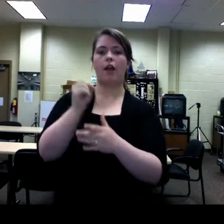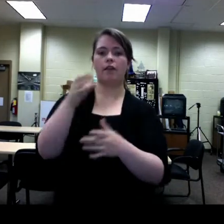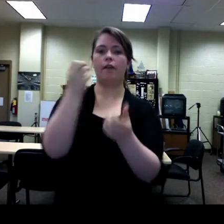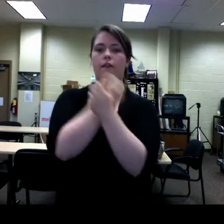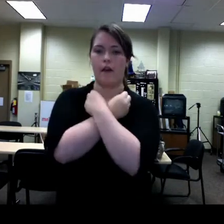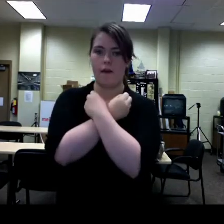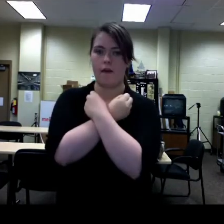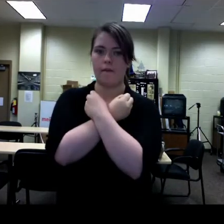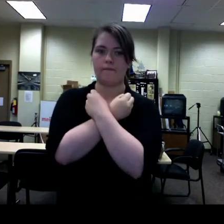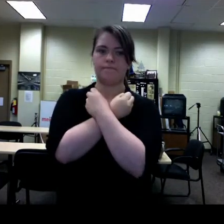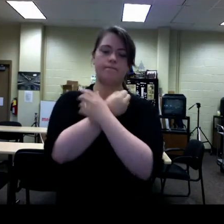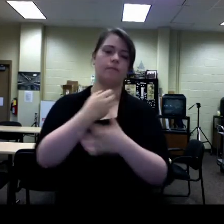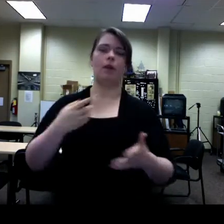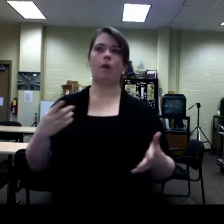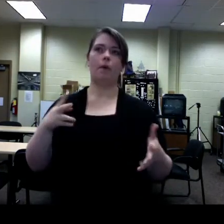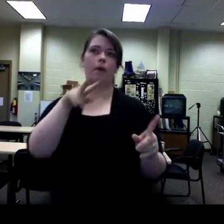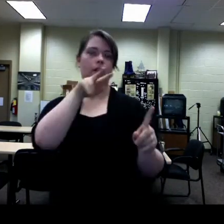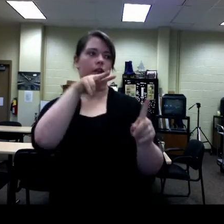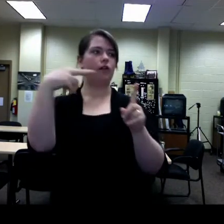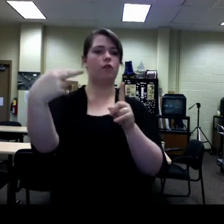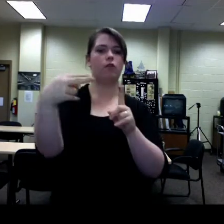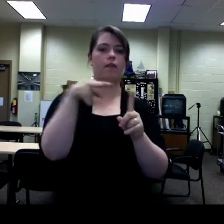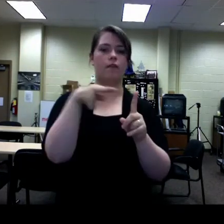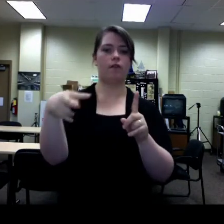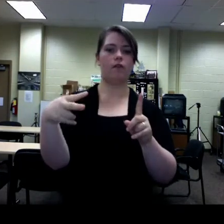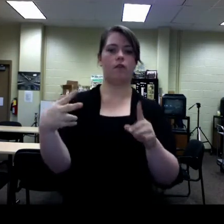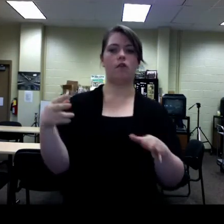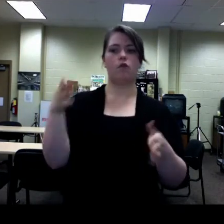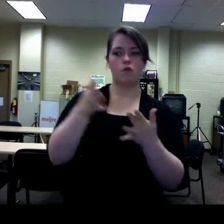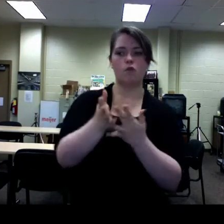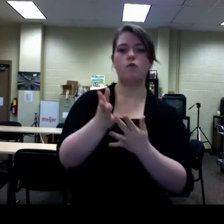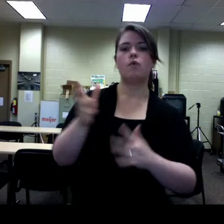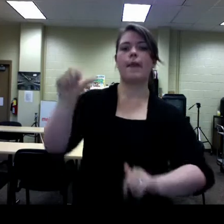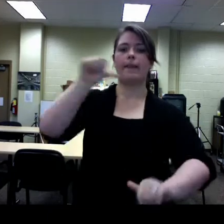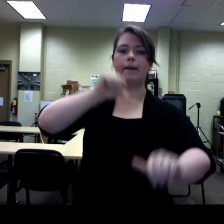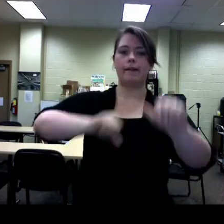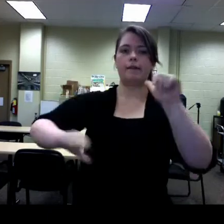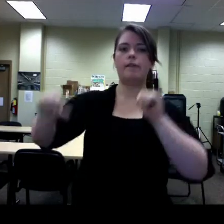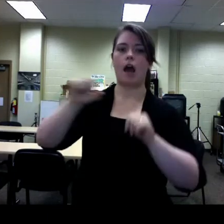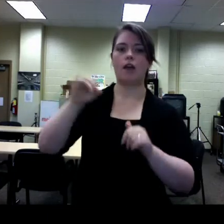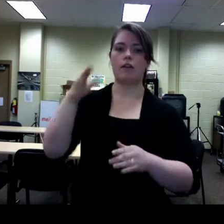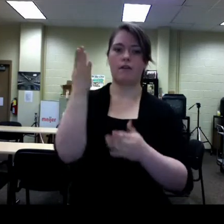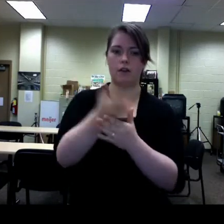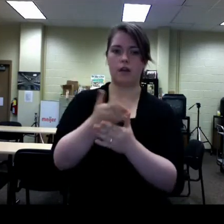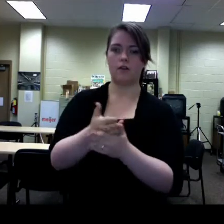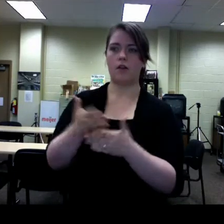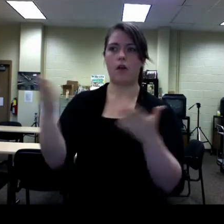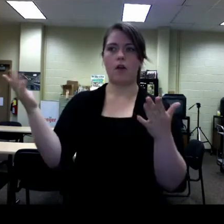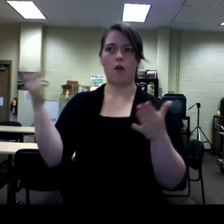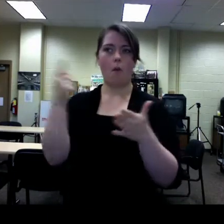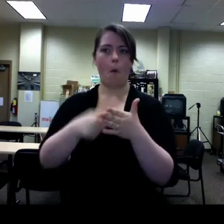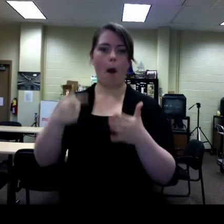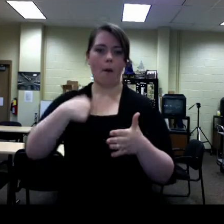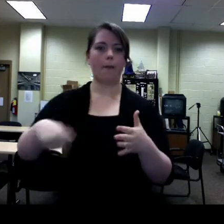lenses. We're going to look at it through the science of psychology. So what have we learned about love, looking at it as a